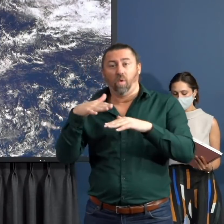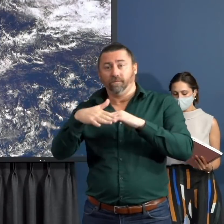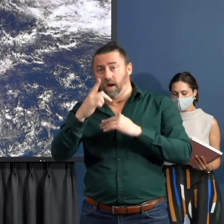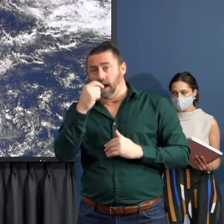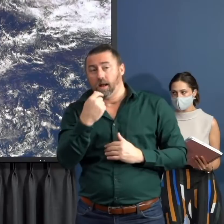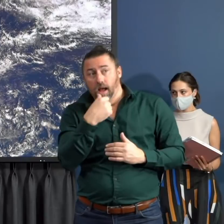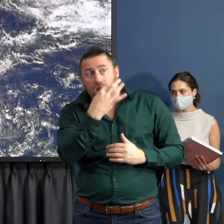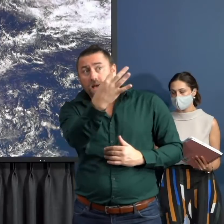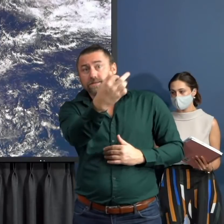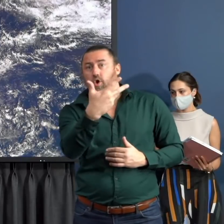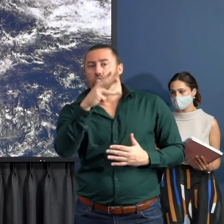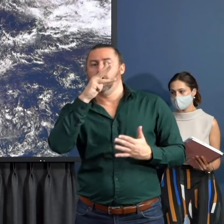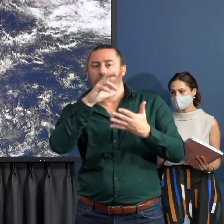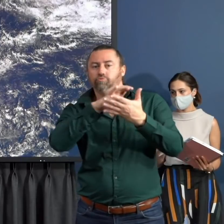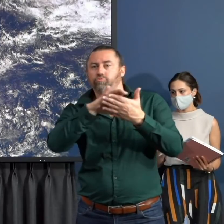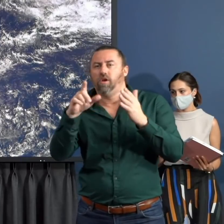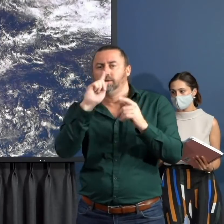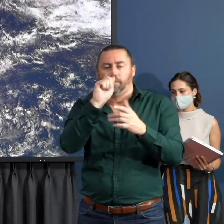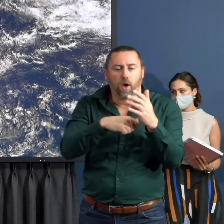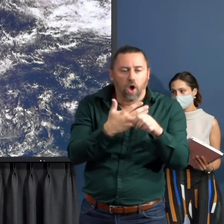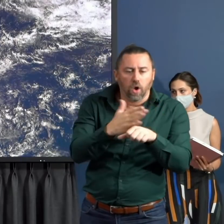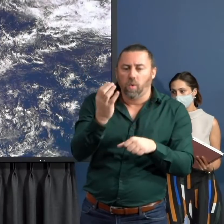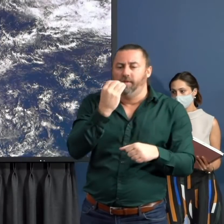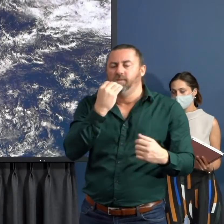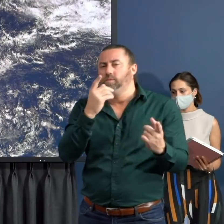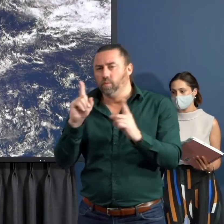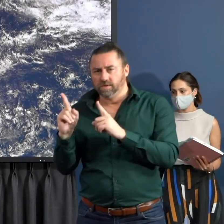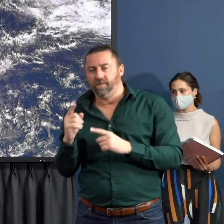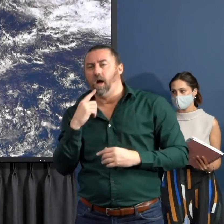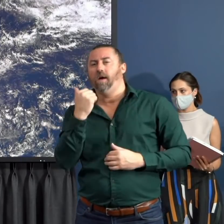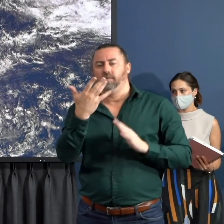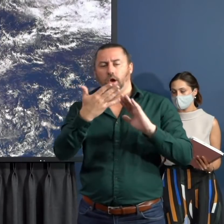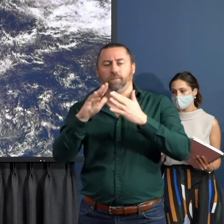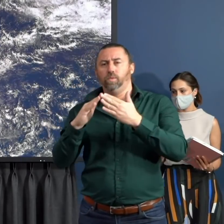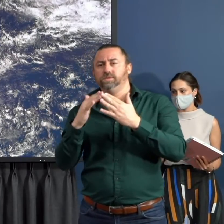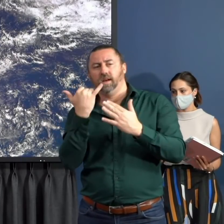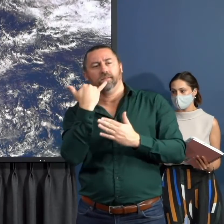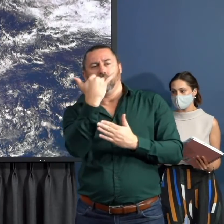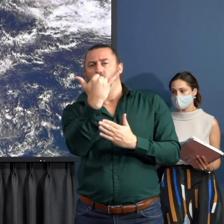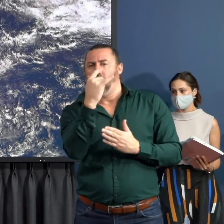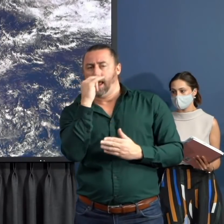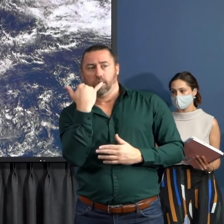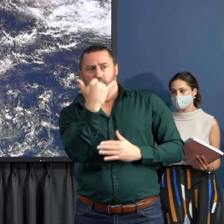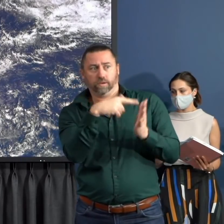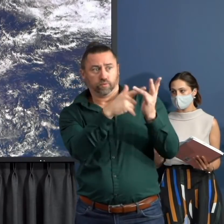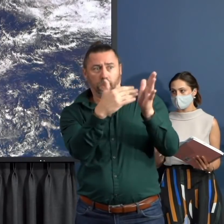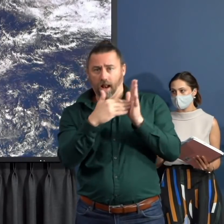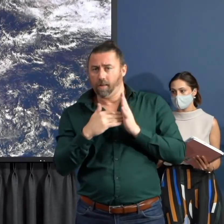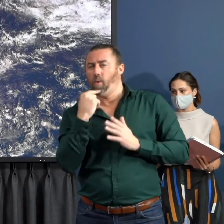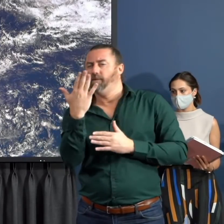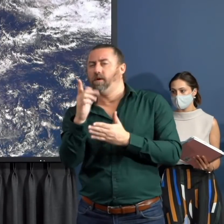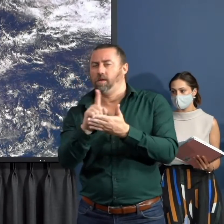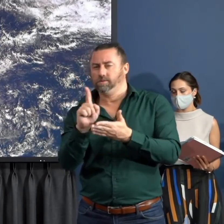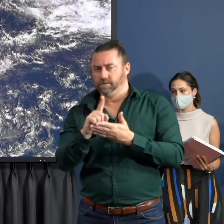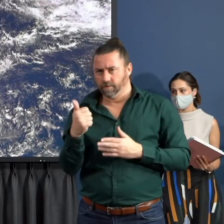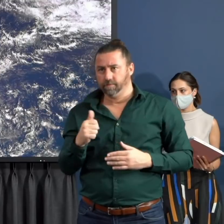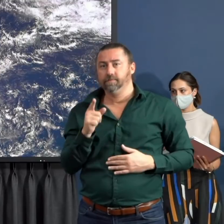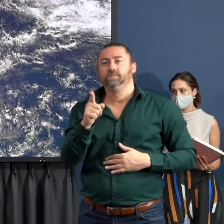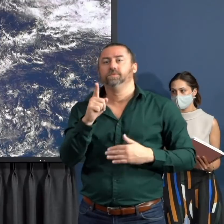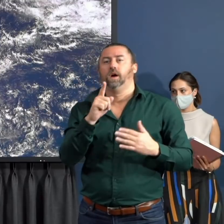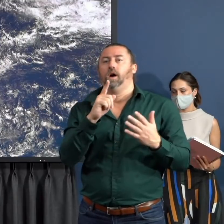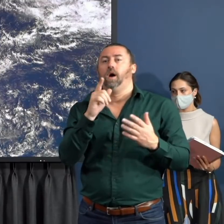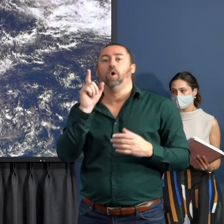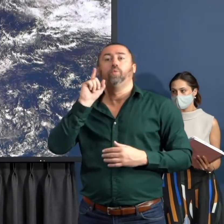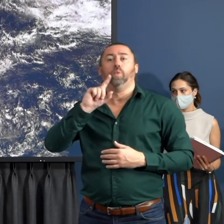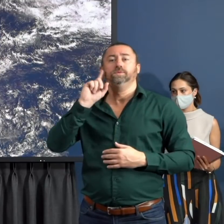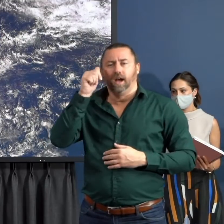and there is a community recovery hotline, but we'll give that to you later on. So, in terms of the SEQ drinking water supply